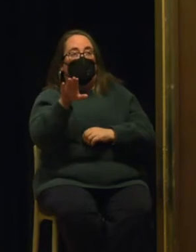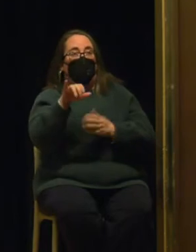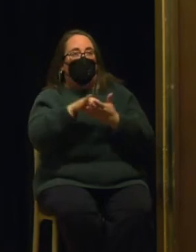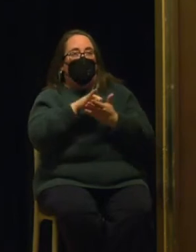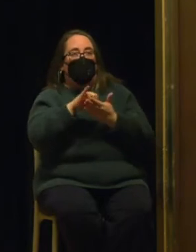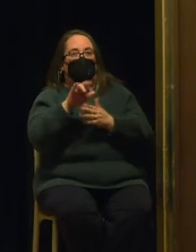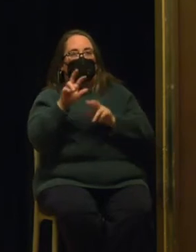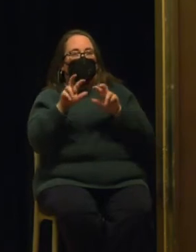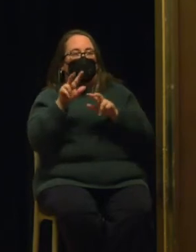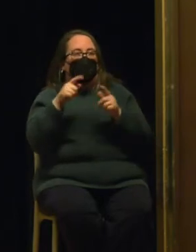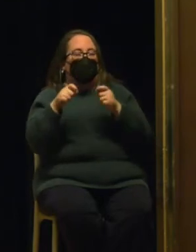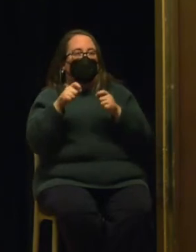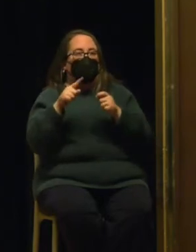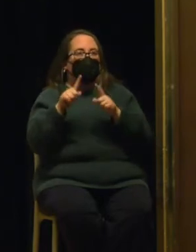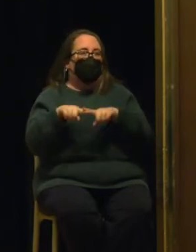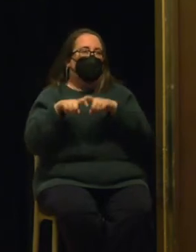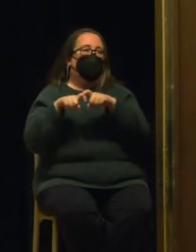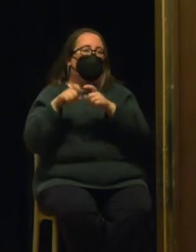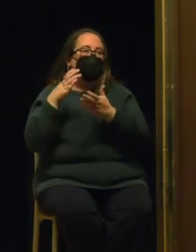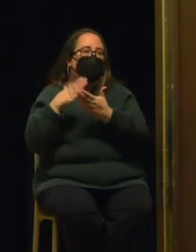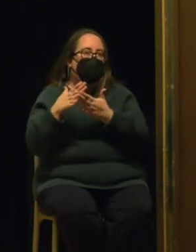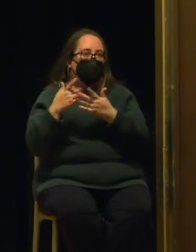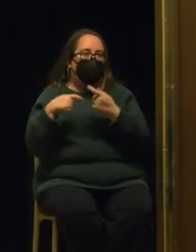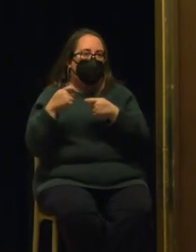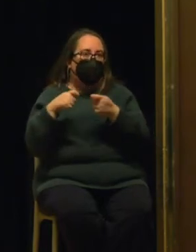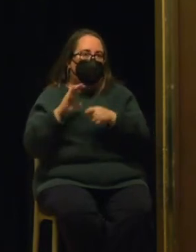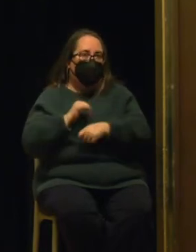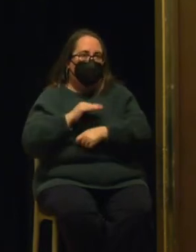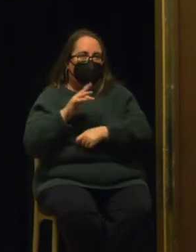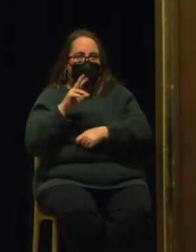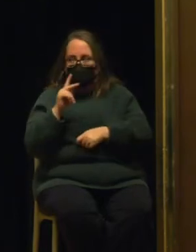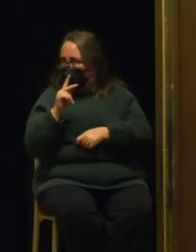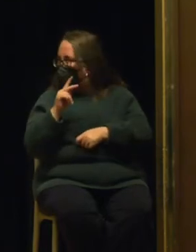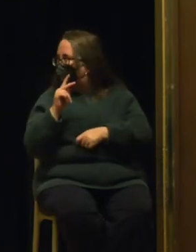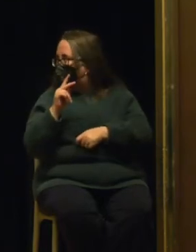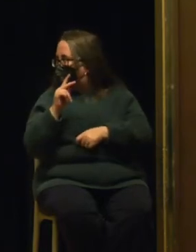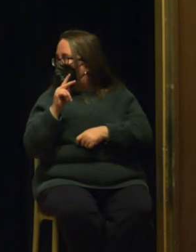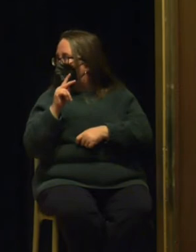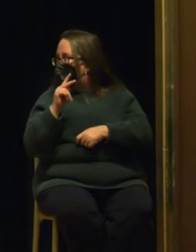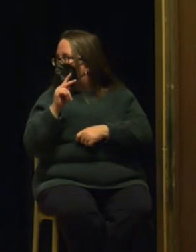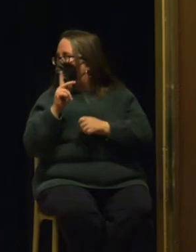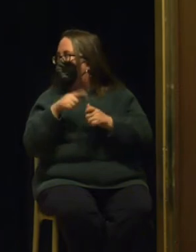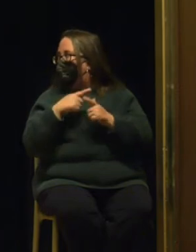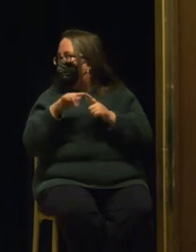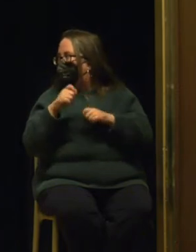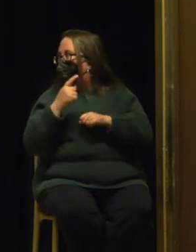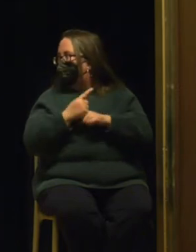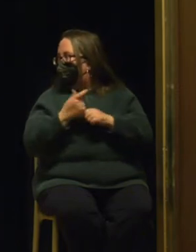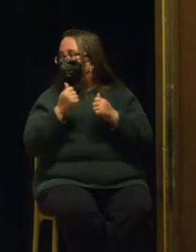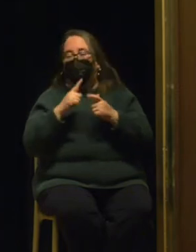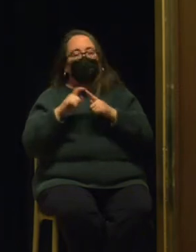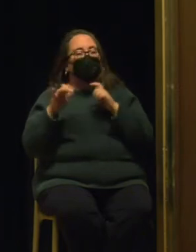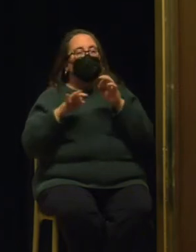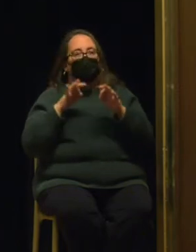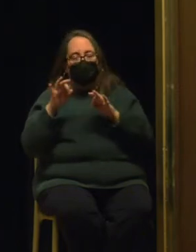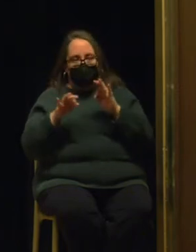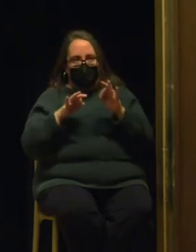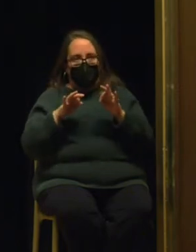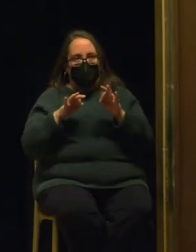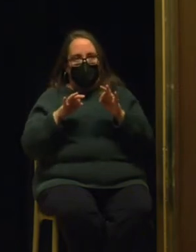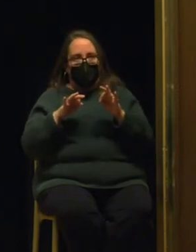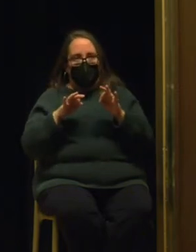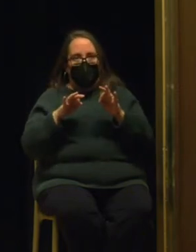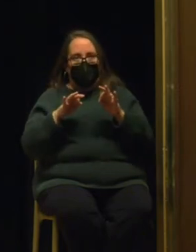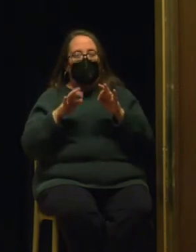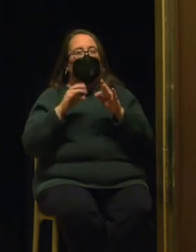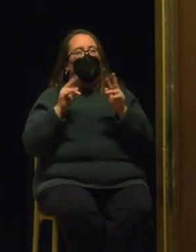stop trading in our stock. And we had to have another analyst call the next day to try to explain and